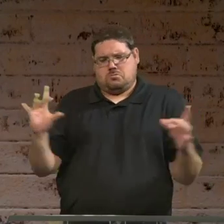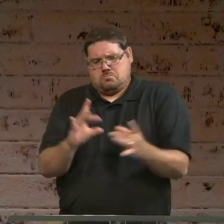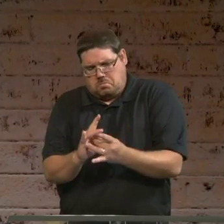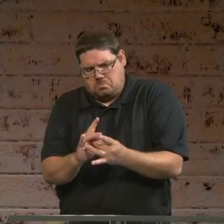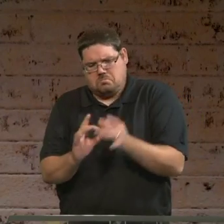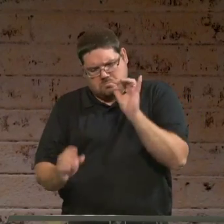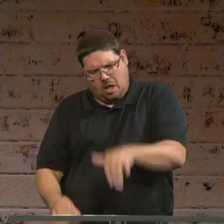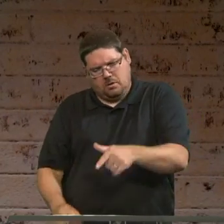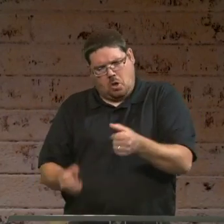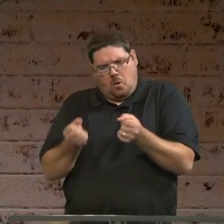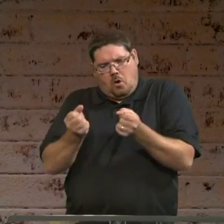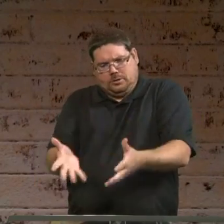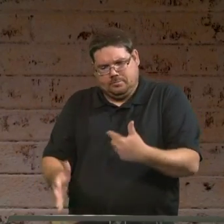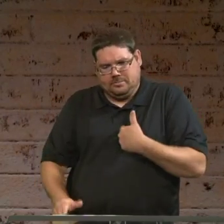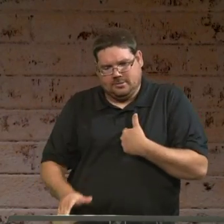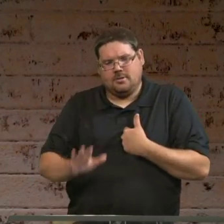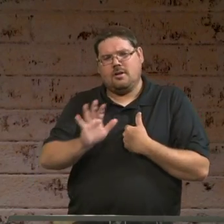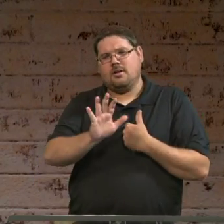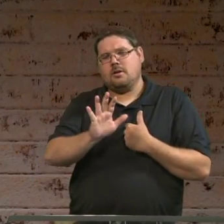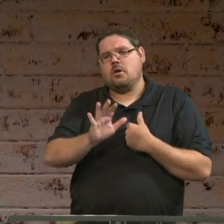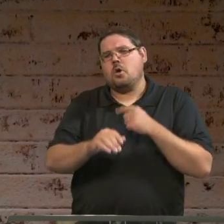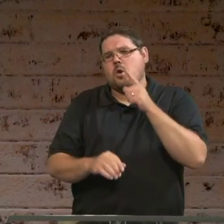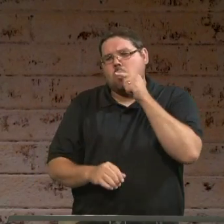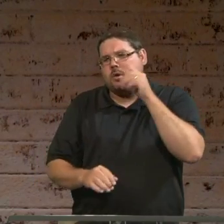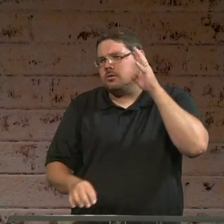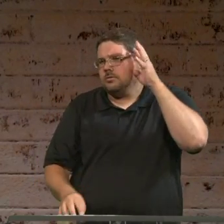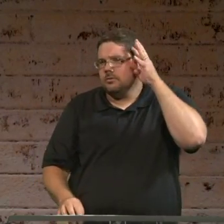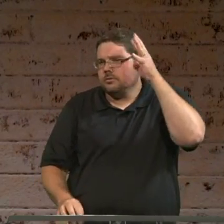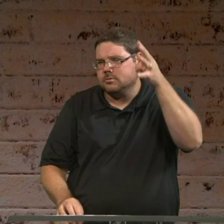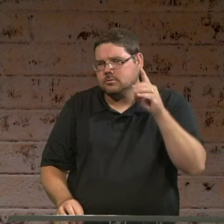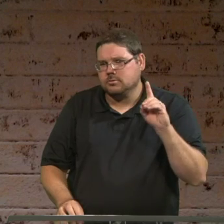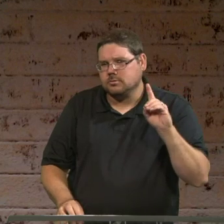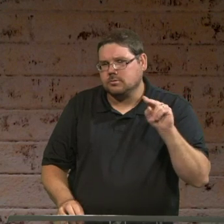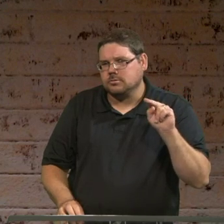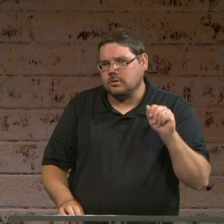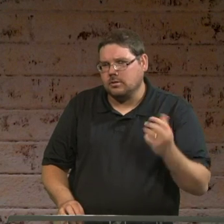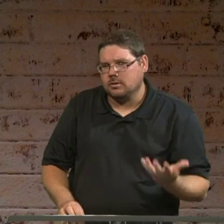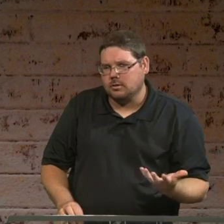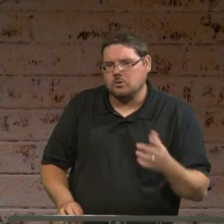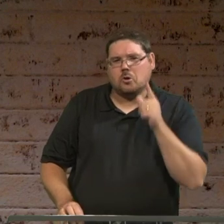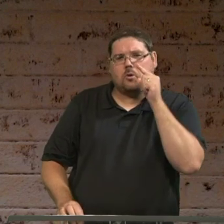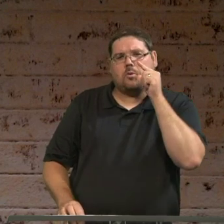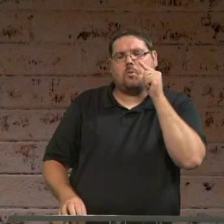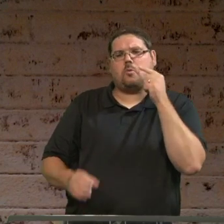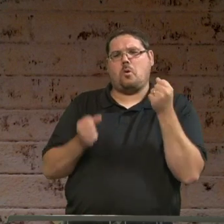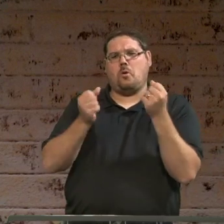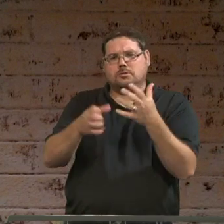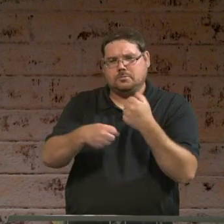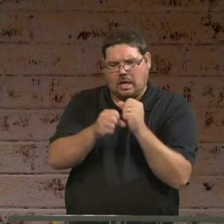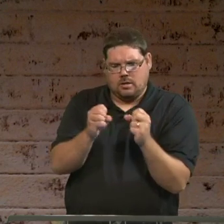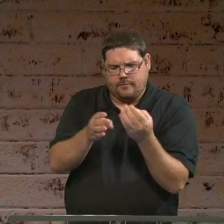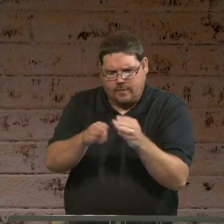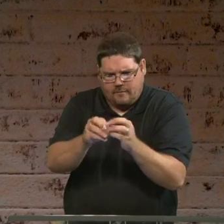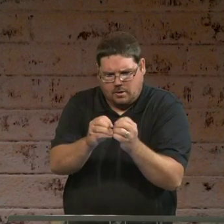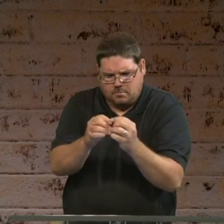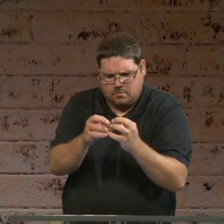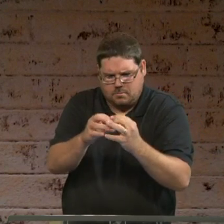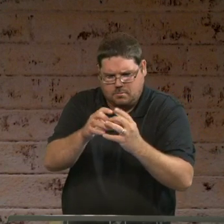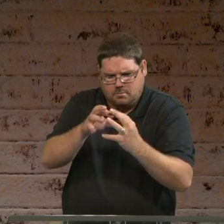father's sperm, they came together and that caused me. Wait a minute. Who invented DNA?